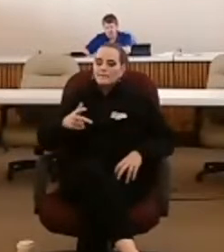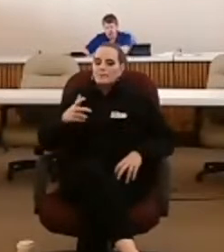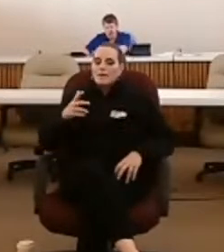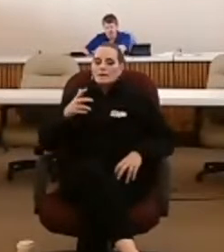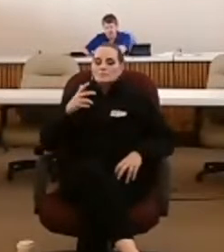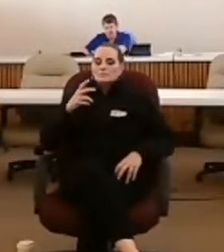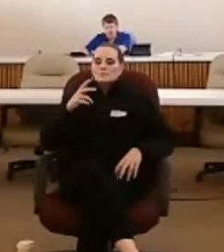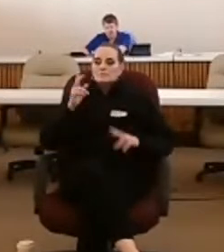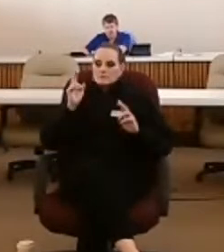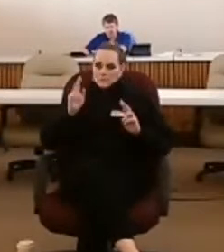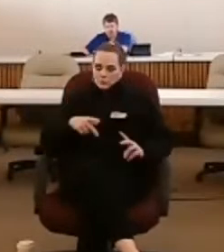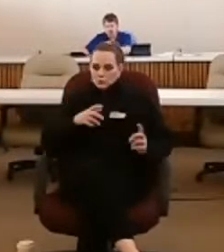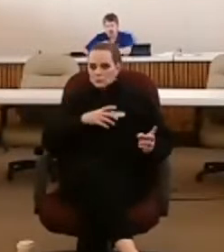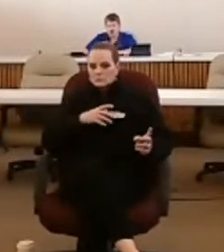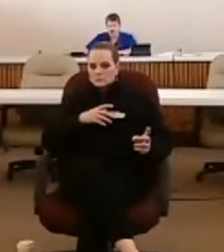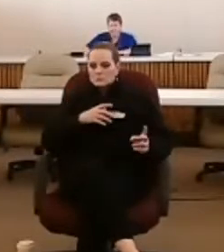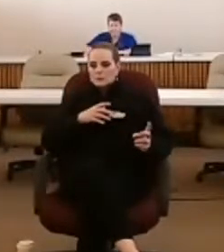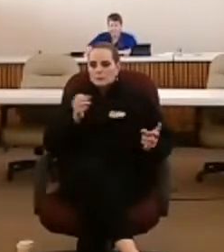could drive on that